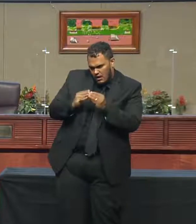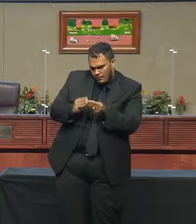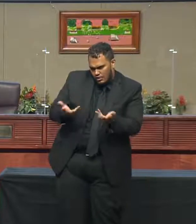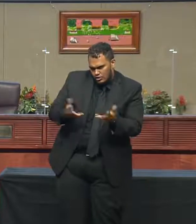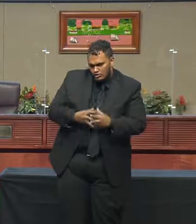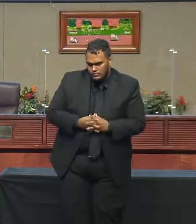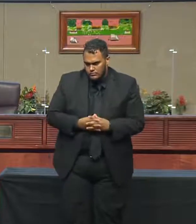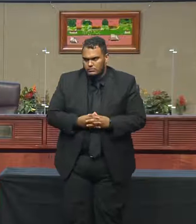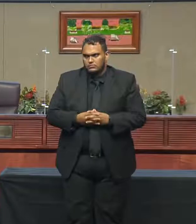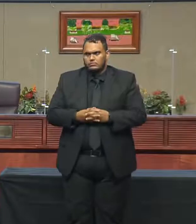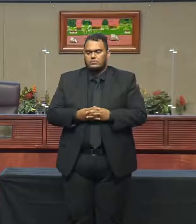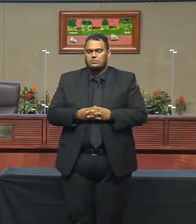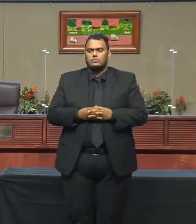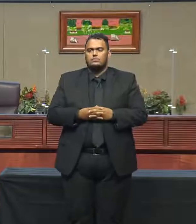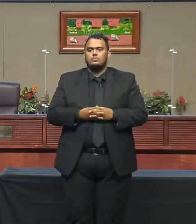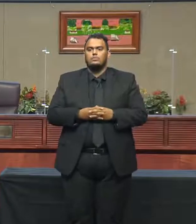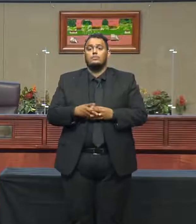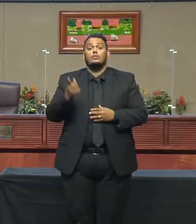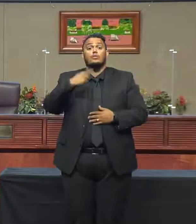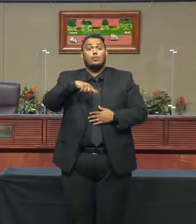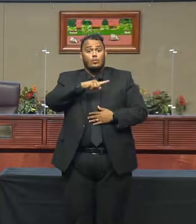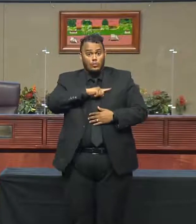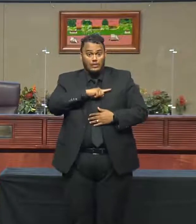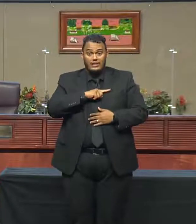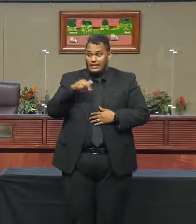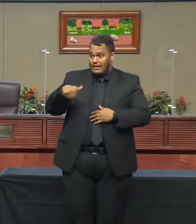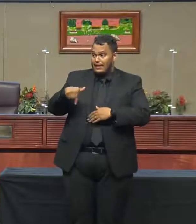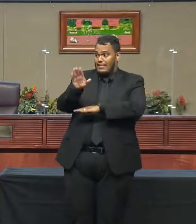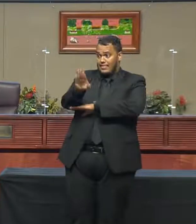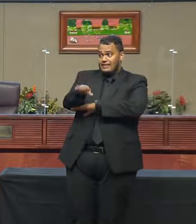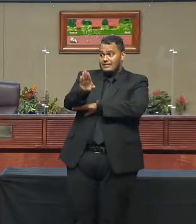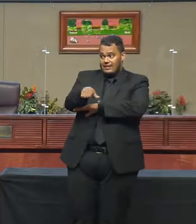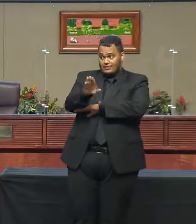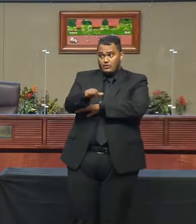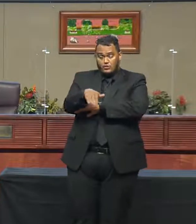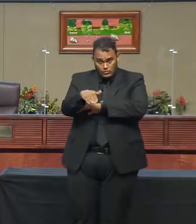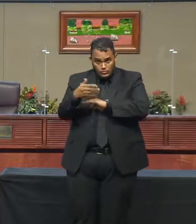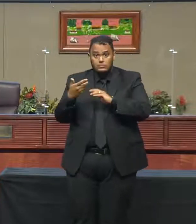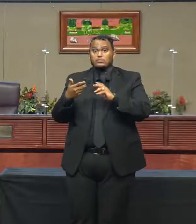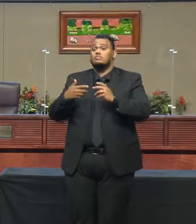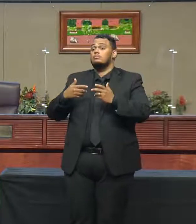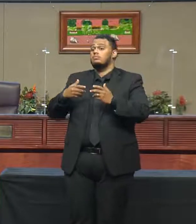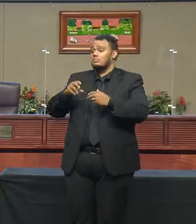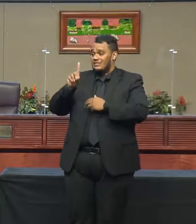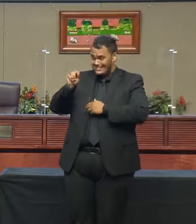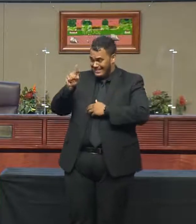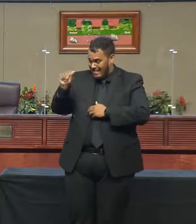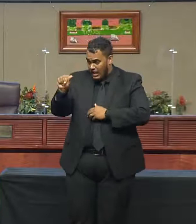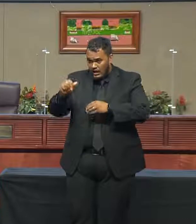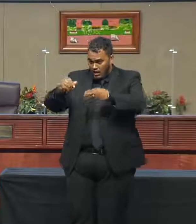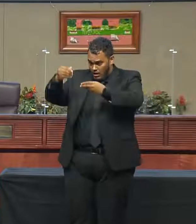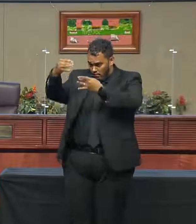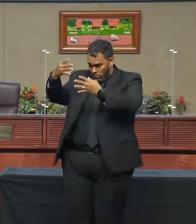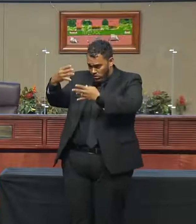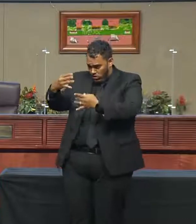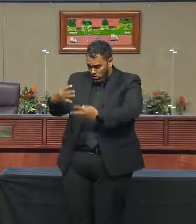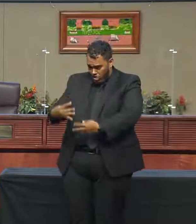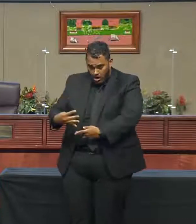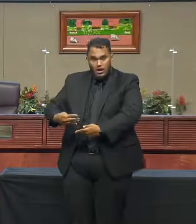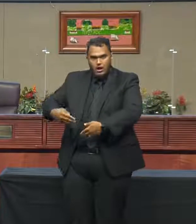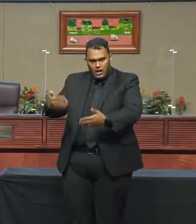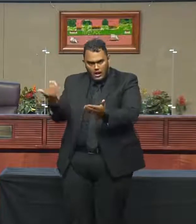So we rerun the numbers this afternoon, and our county has given